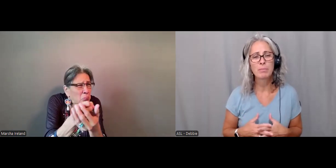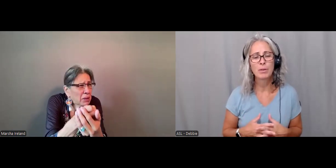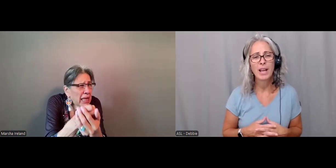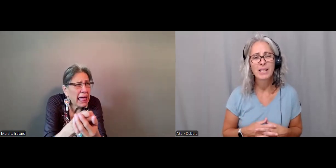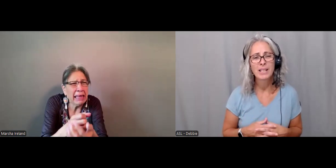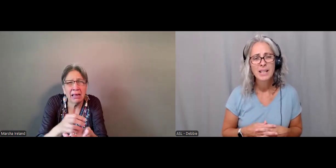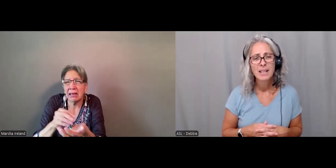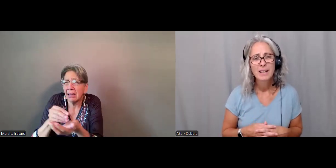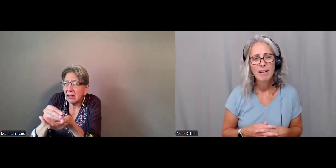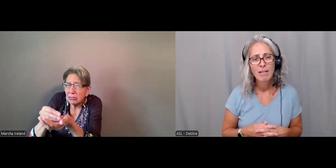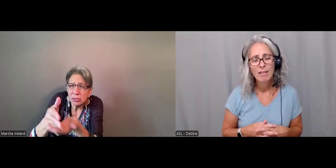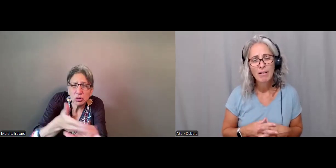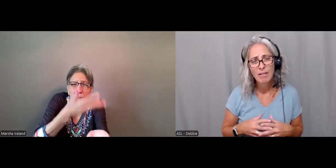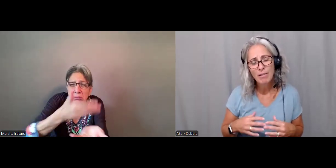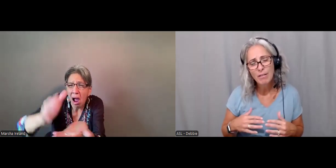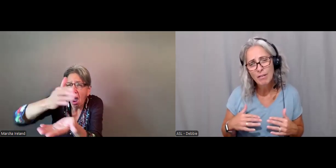other people, and